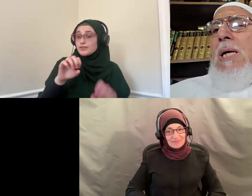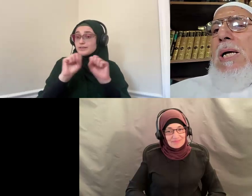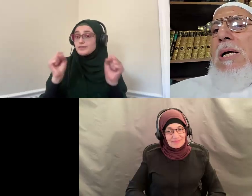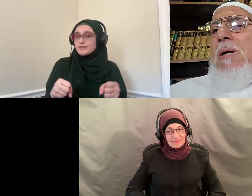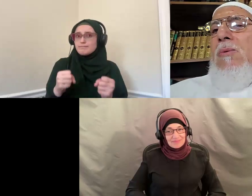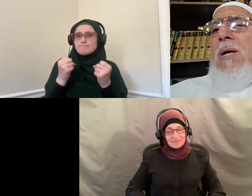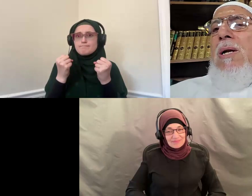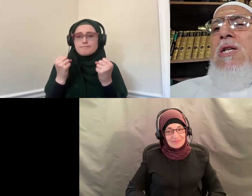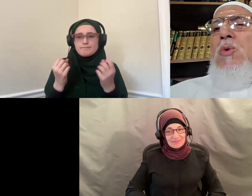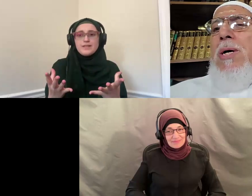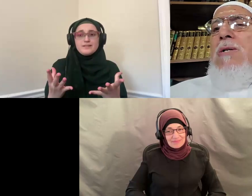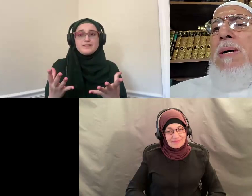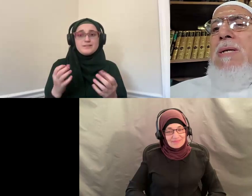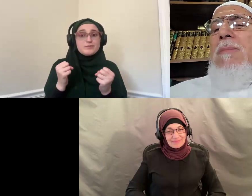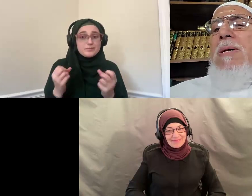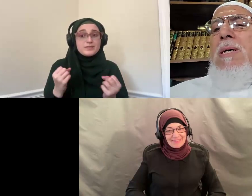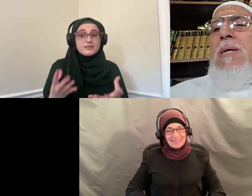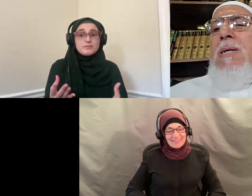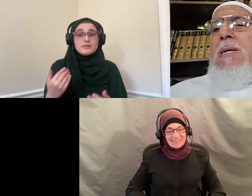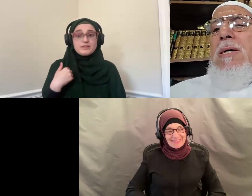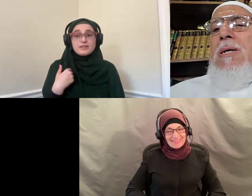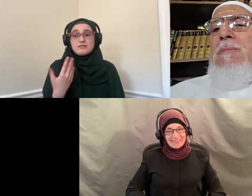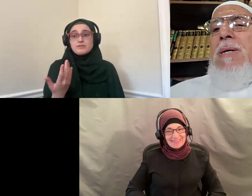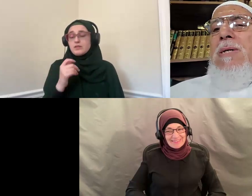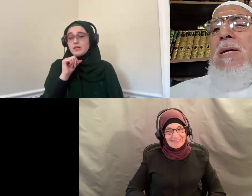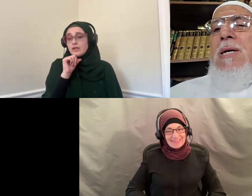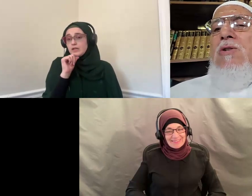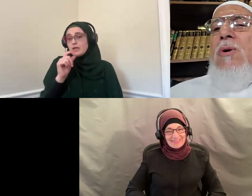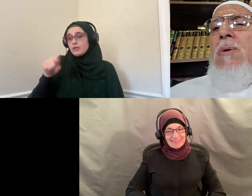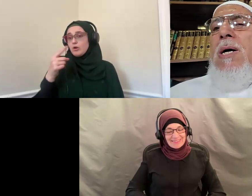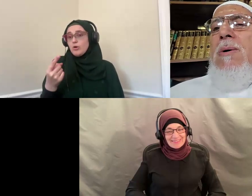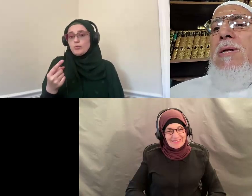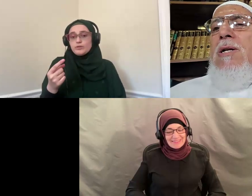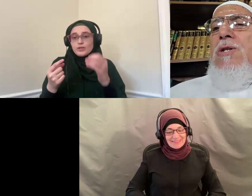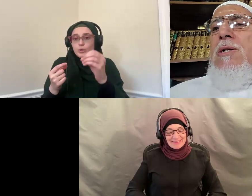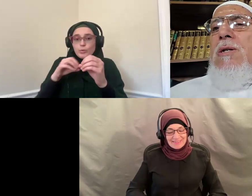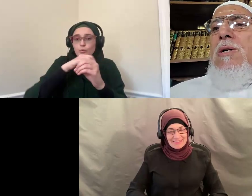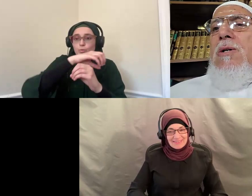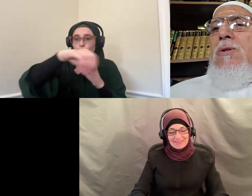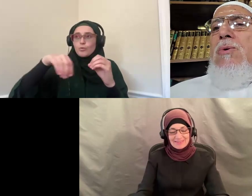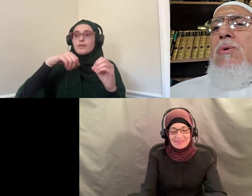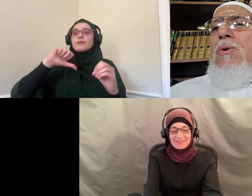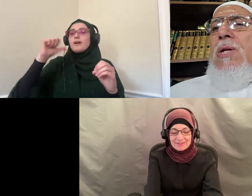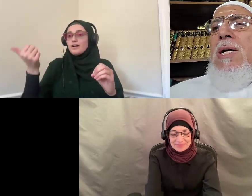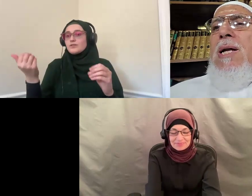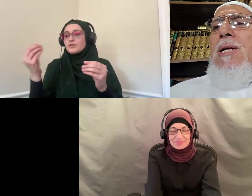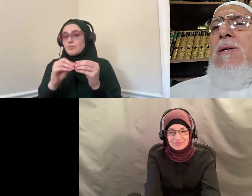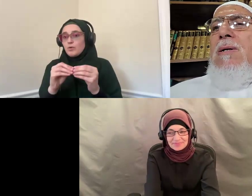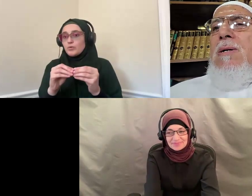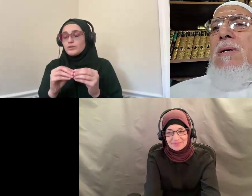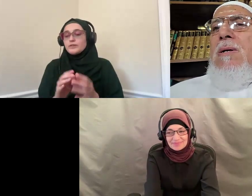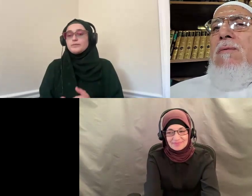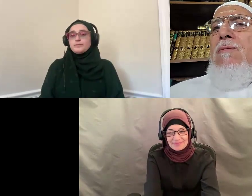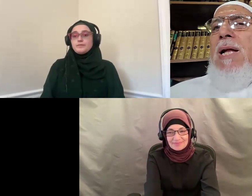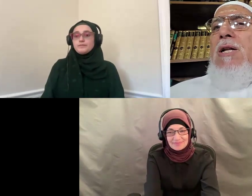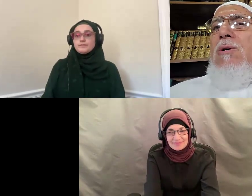So when Allah swears by something, it means that He is drawing our attention to the